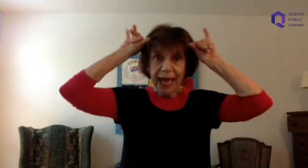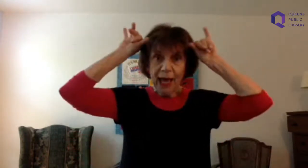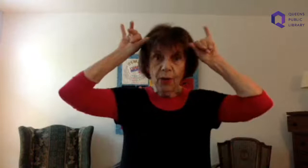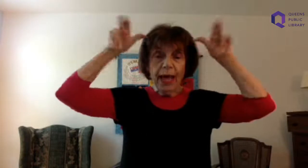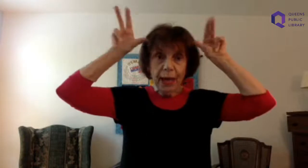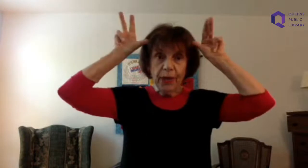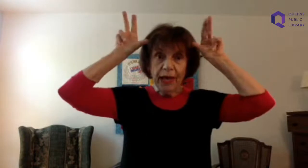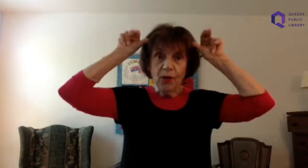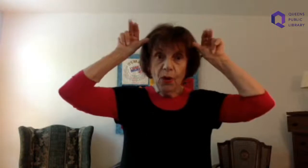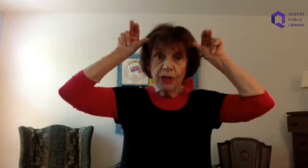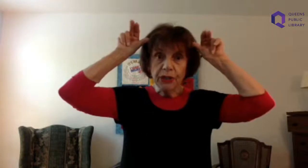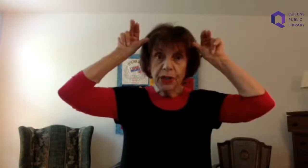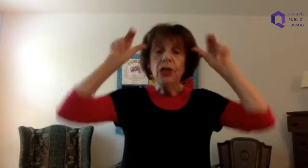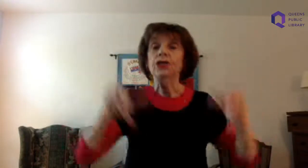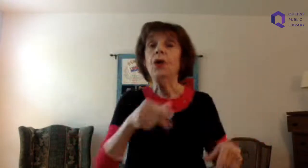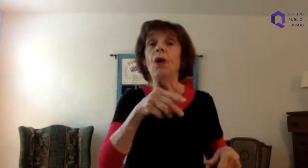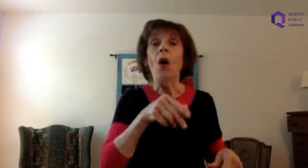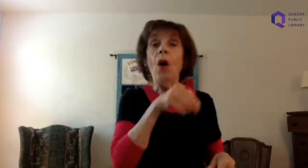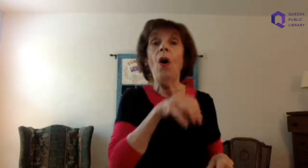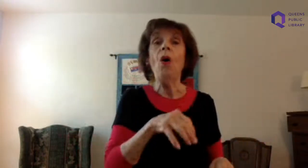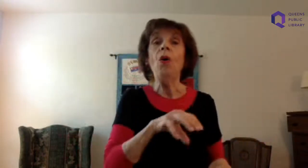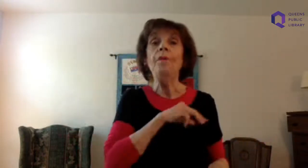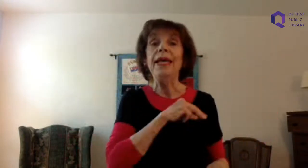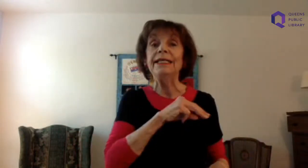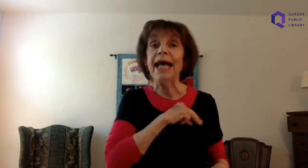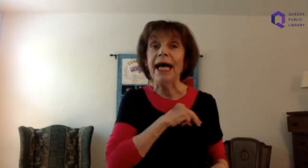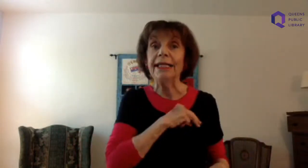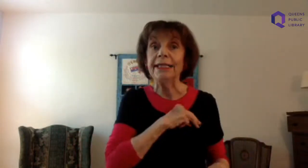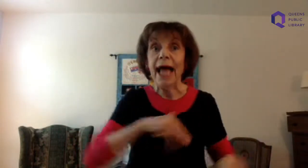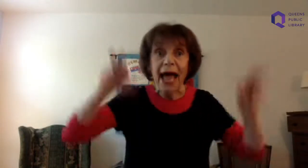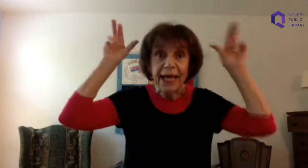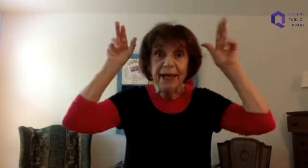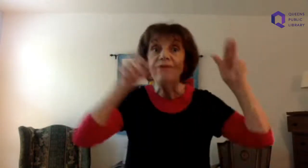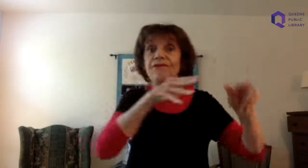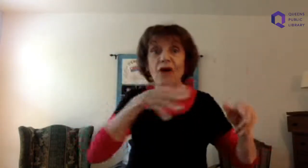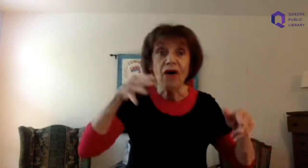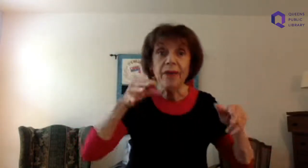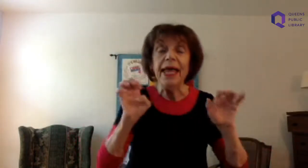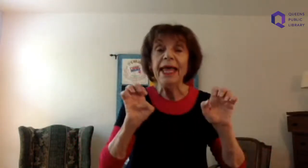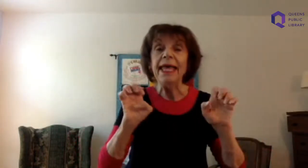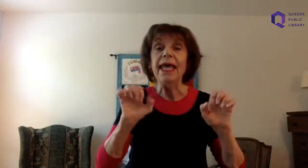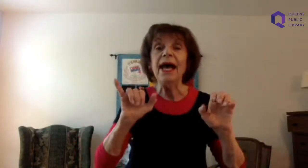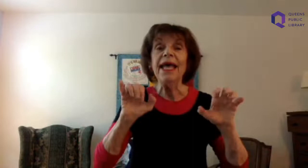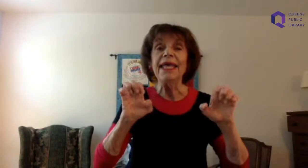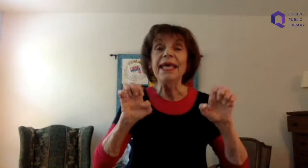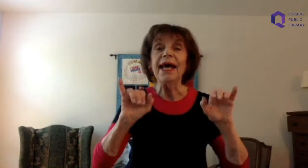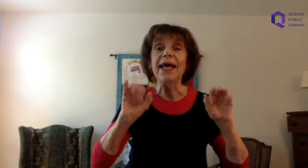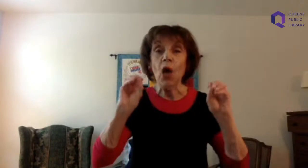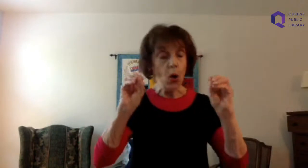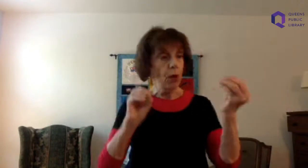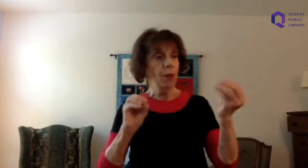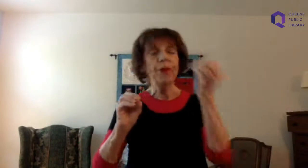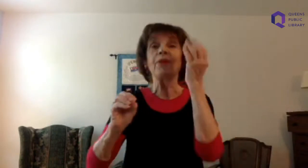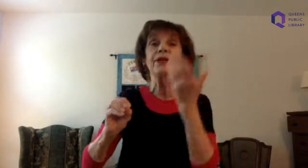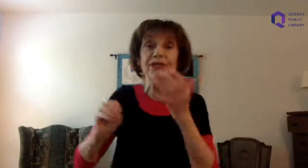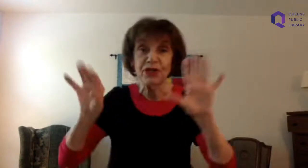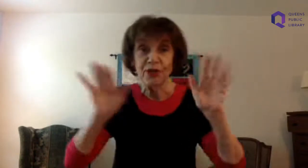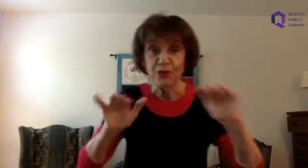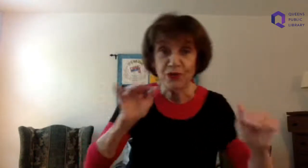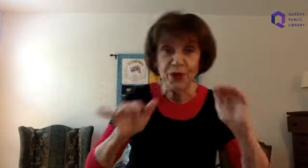cow and we have horse. So old McDonald had a farm. E-I-E-I-O. Oh, Barbara can sign with two